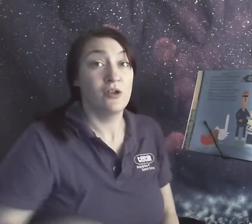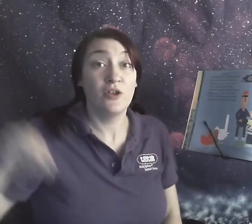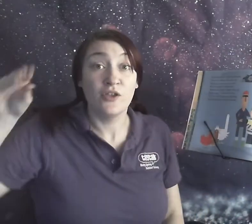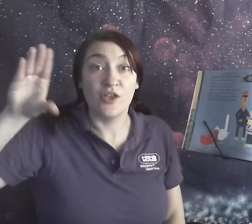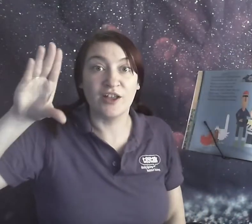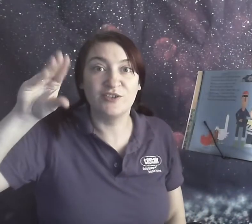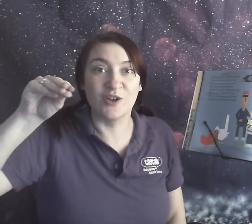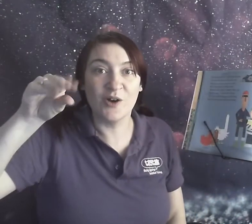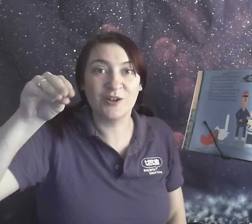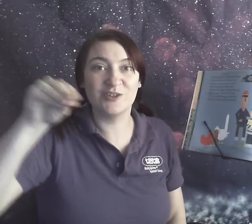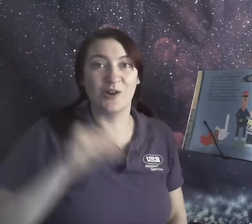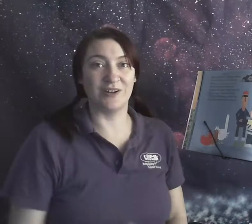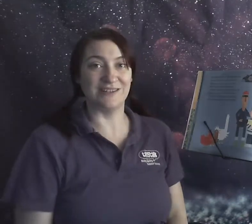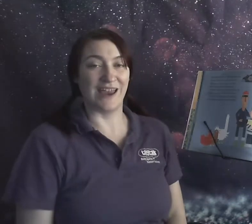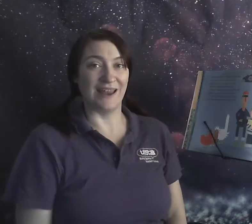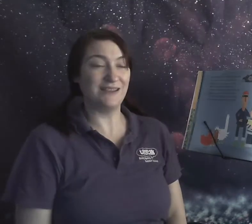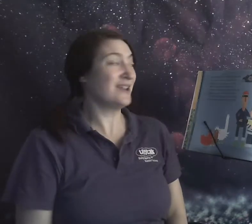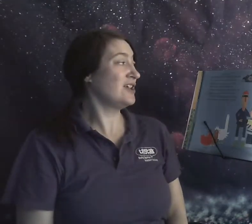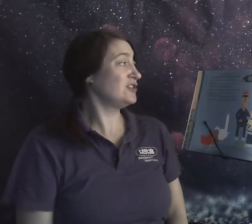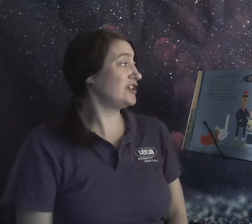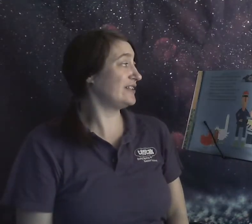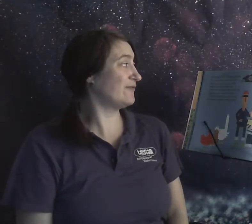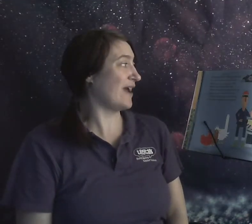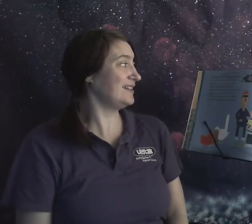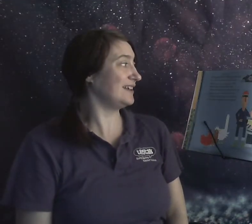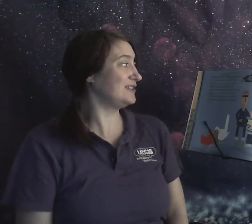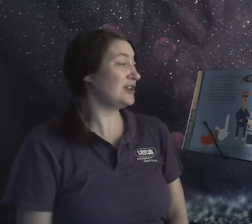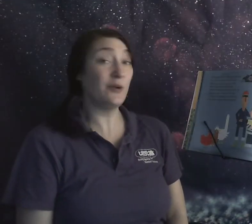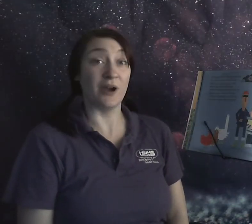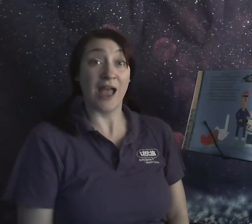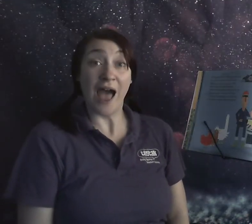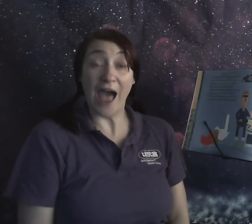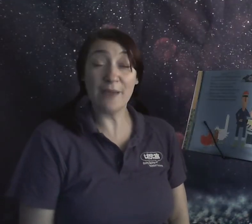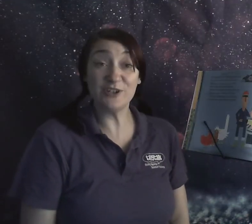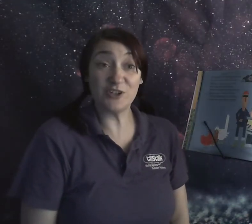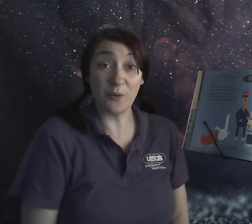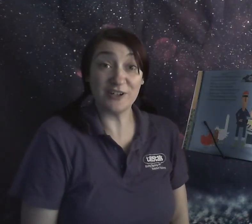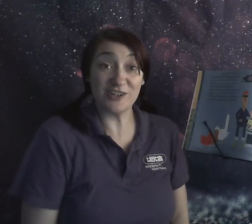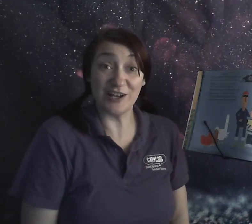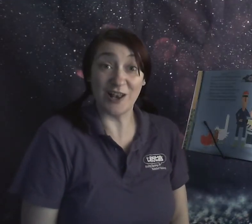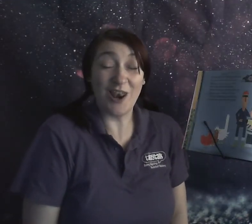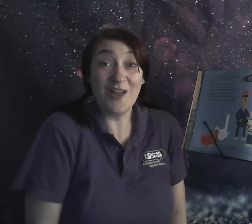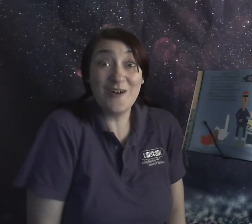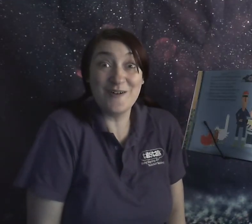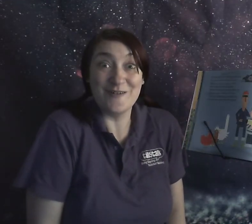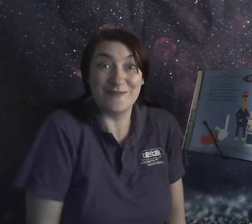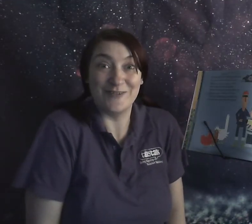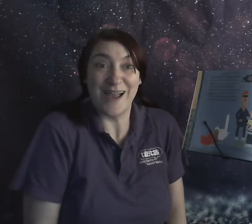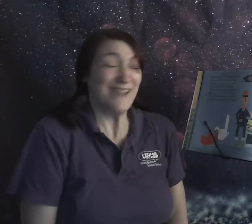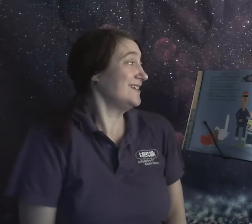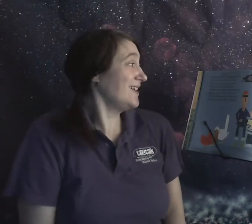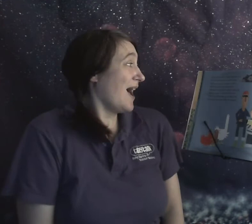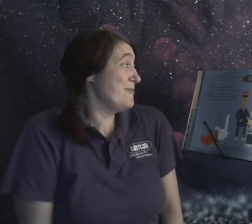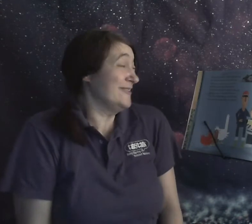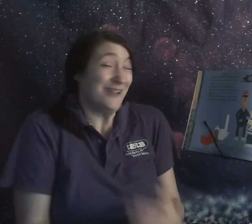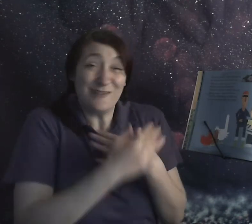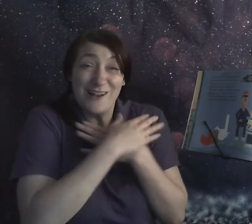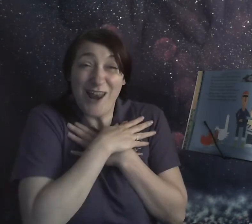The duck joined in. She's friendly too. I'm sure she'd absolutely